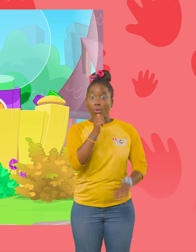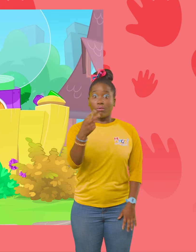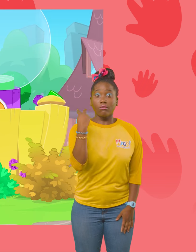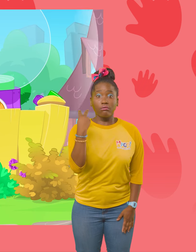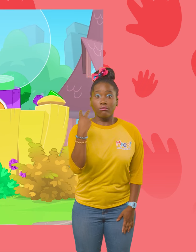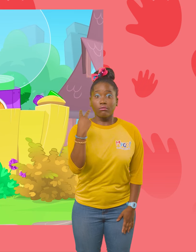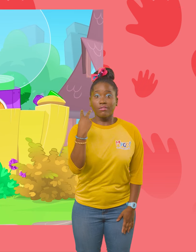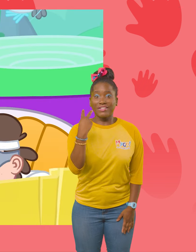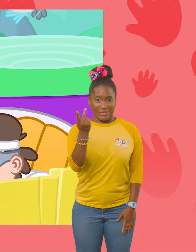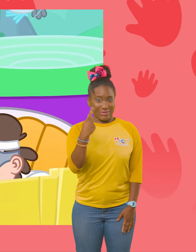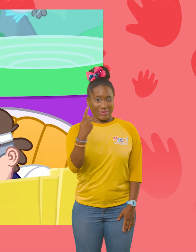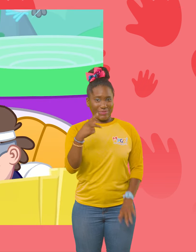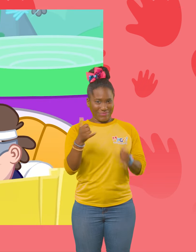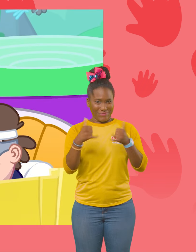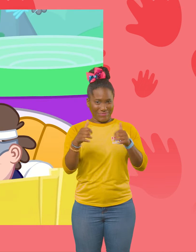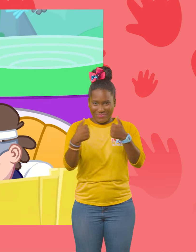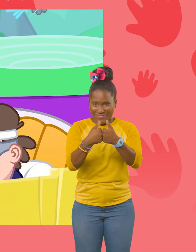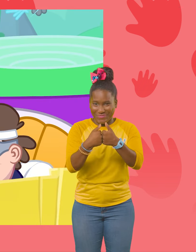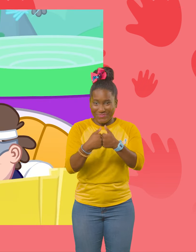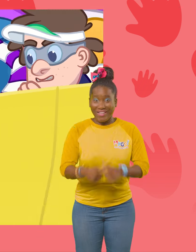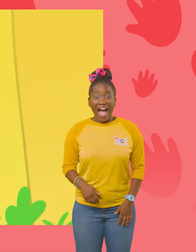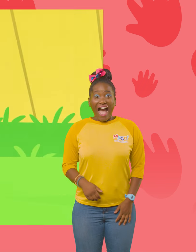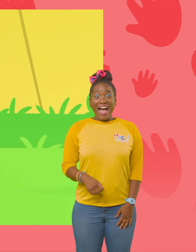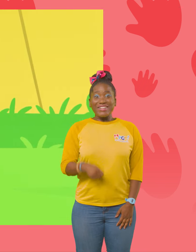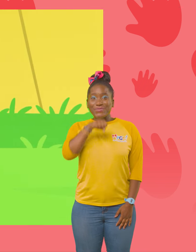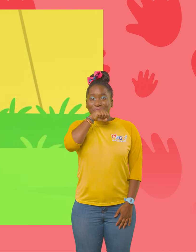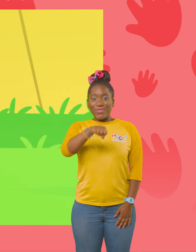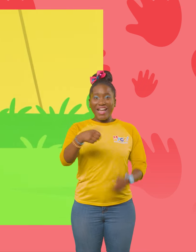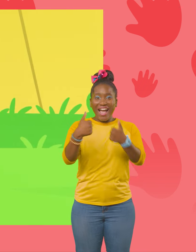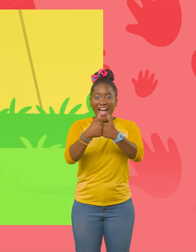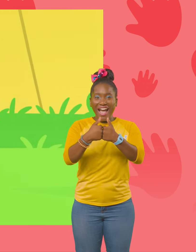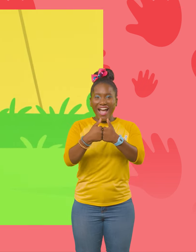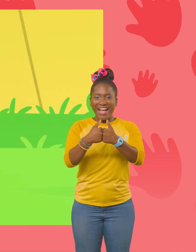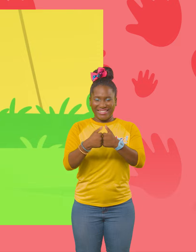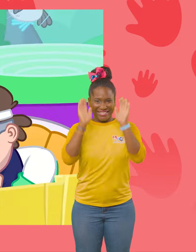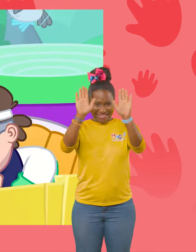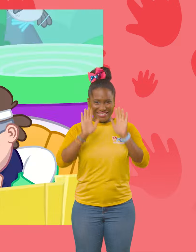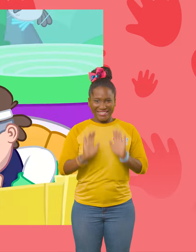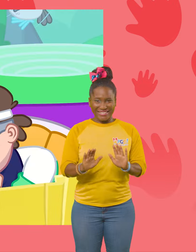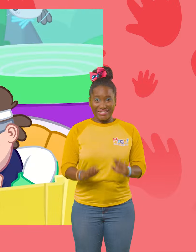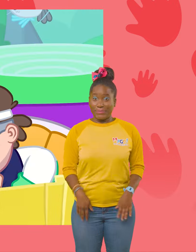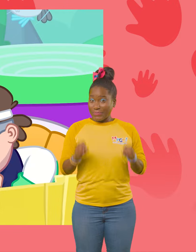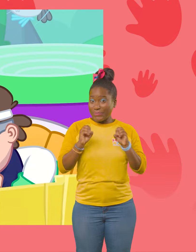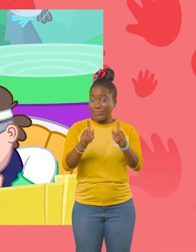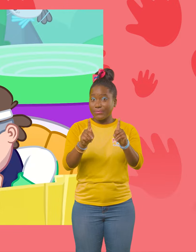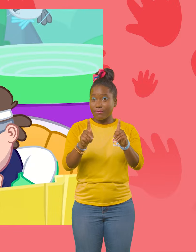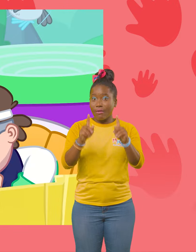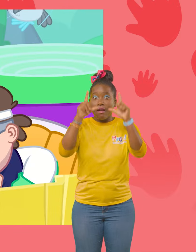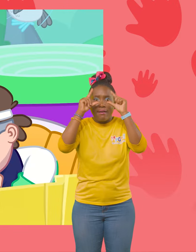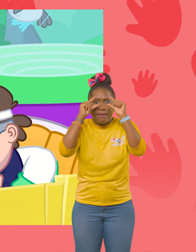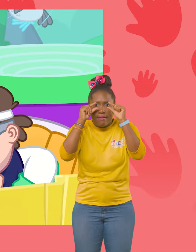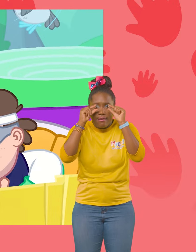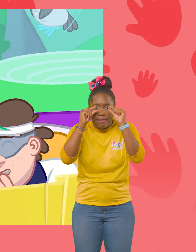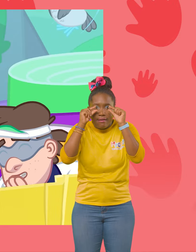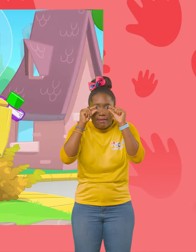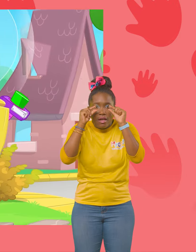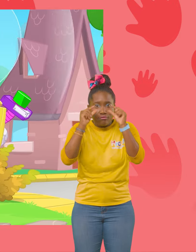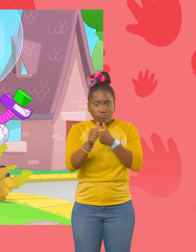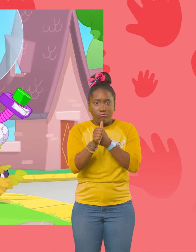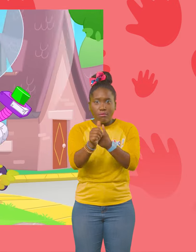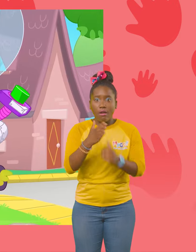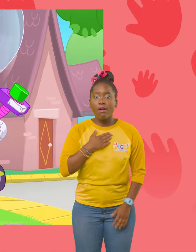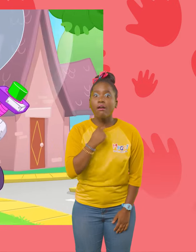But don't look. Let's play a game. Morphle, I like a game. Great. Okay, close your eyes